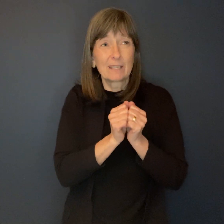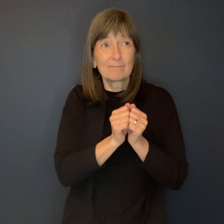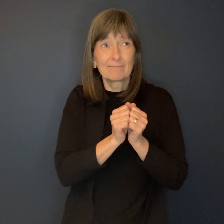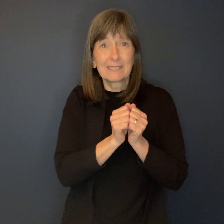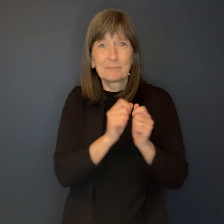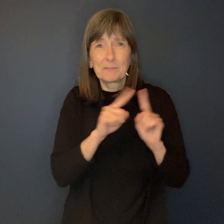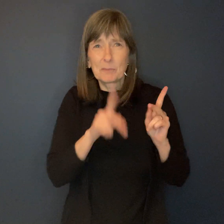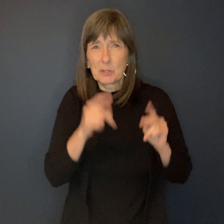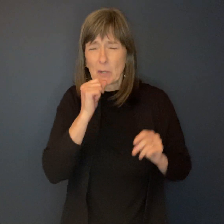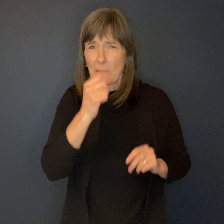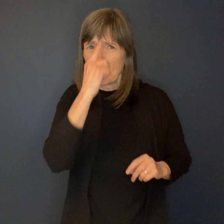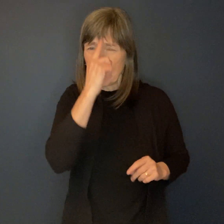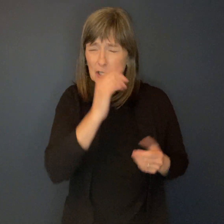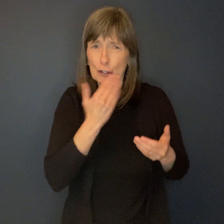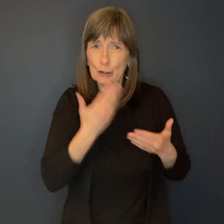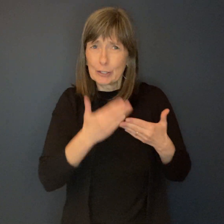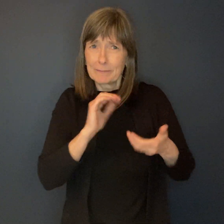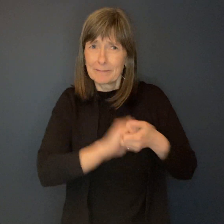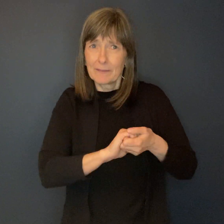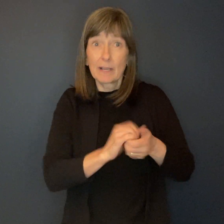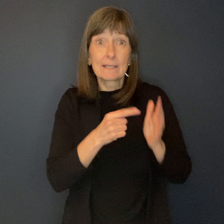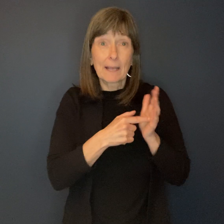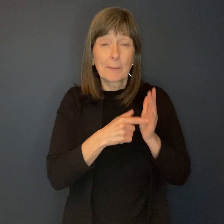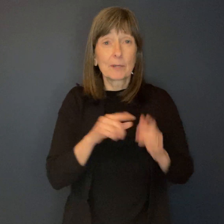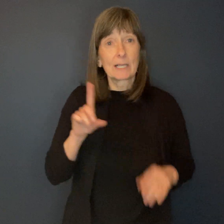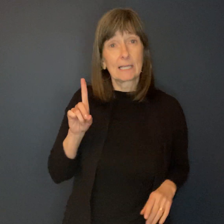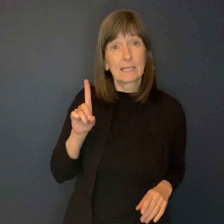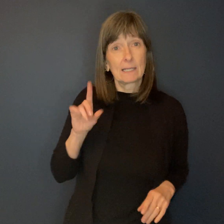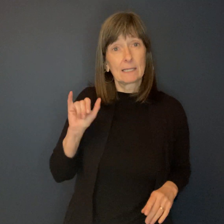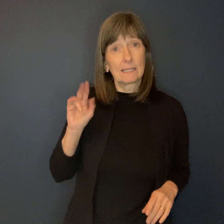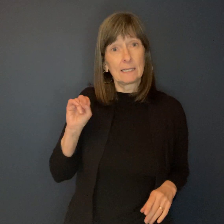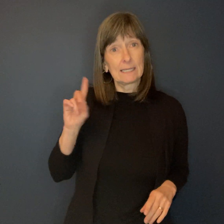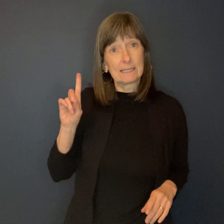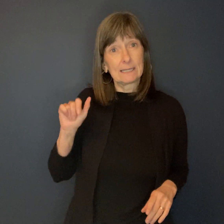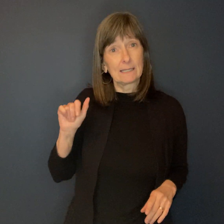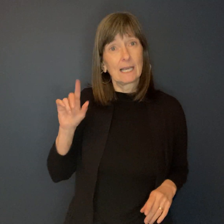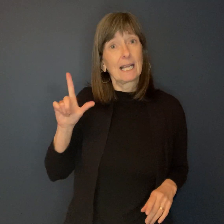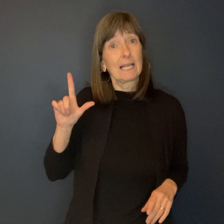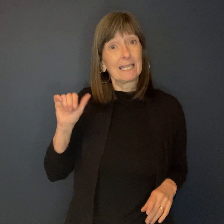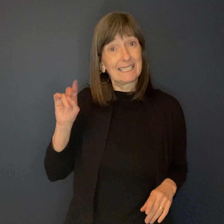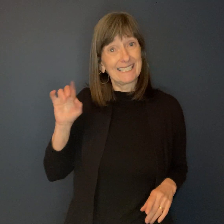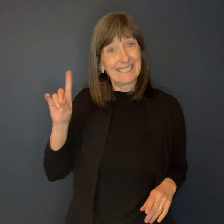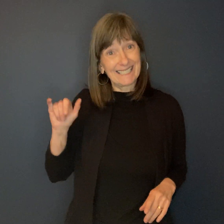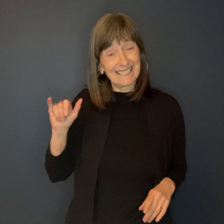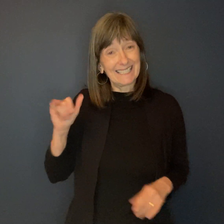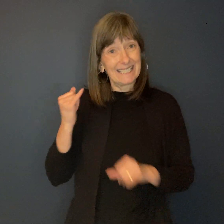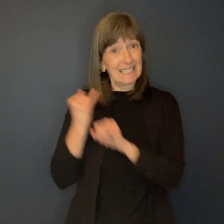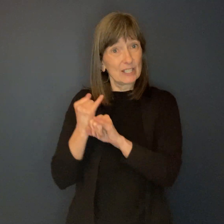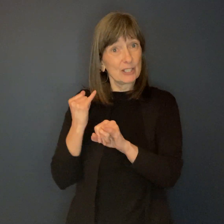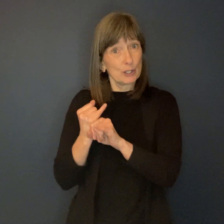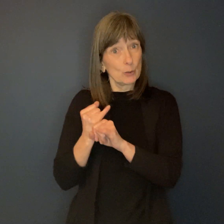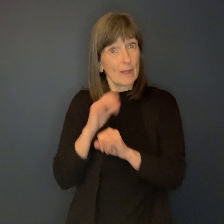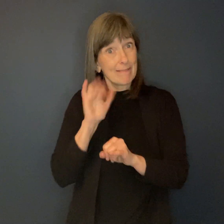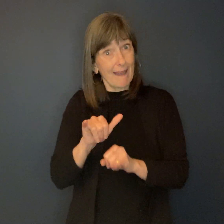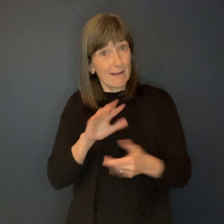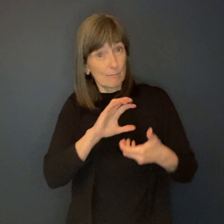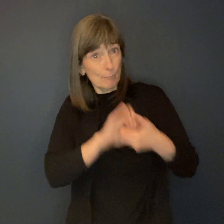that, are some of the things that that probably expanded the envelope a little bit. That's all